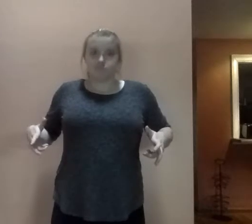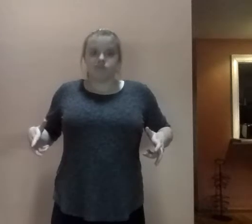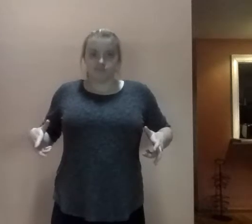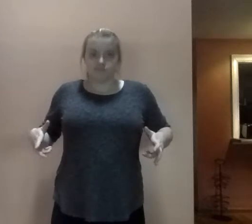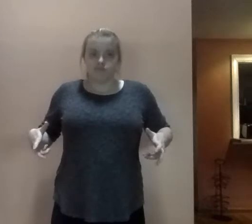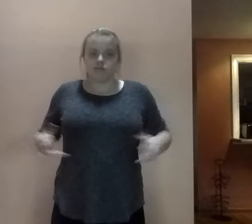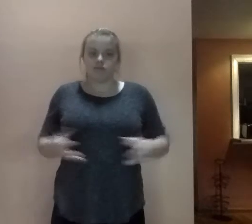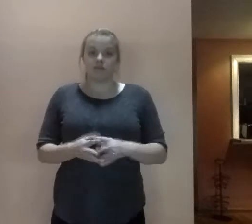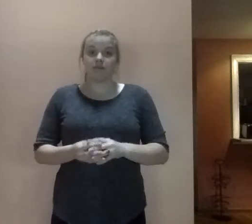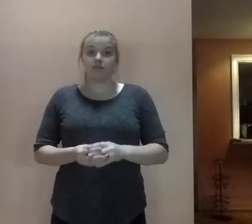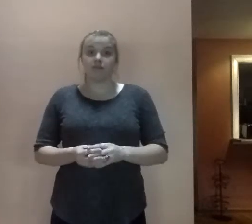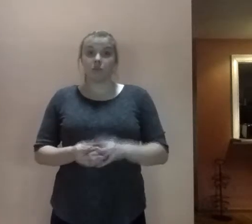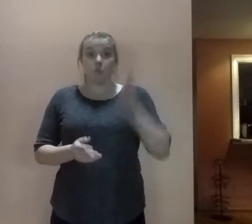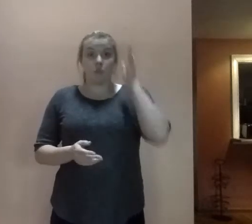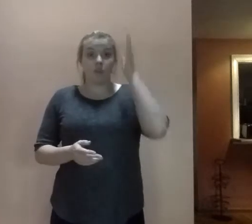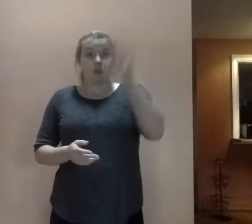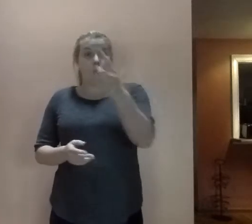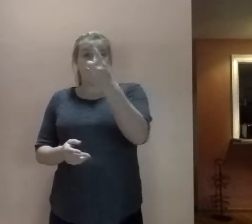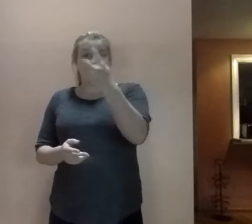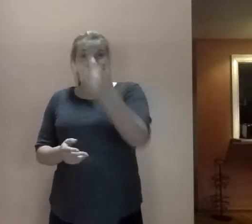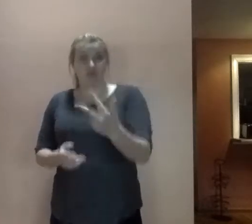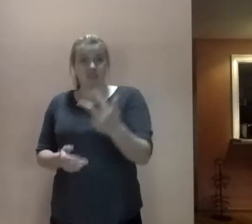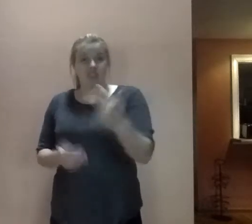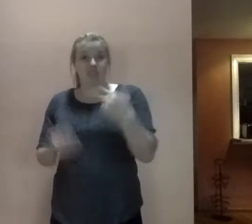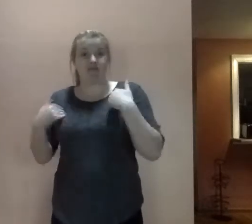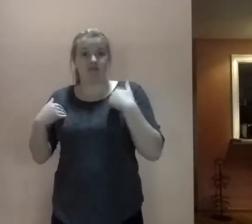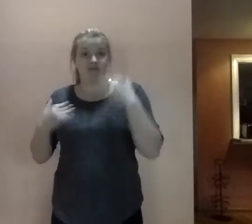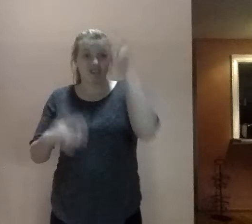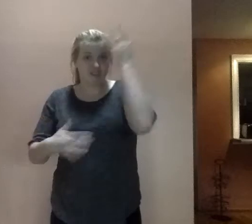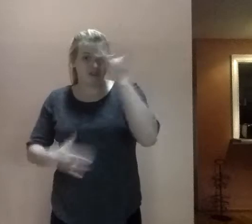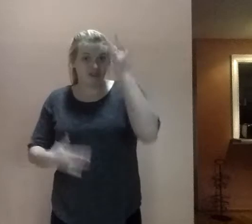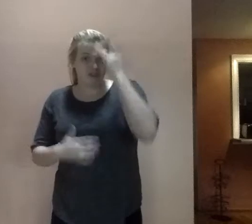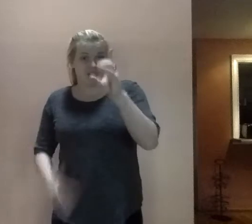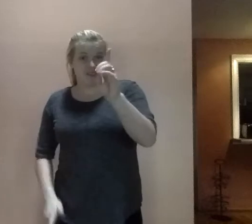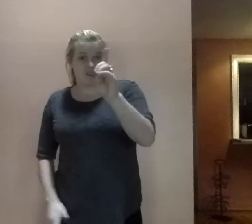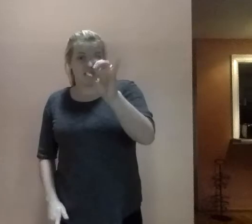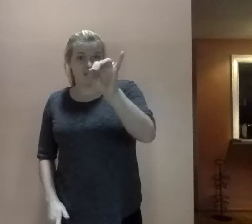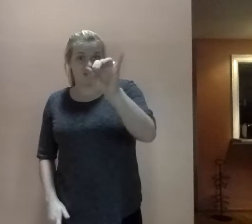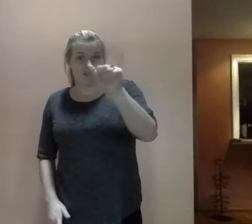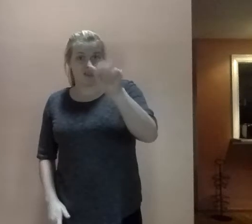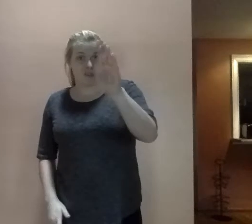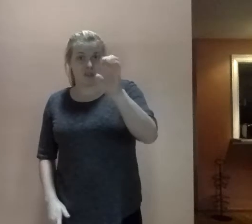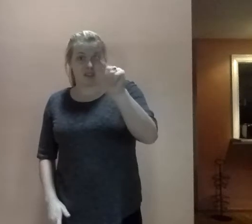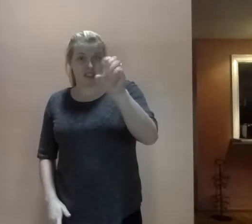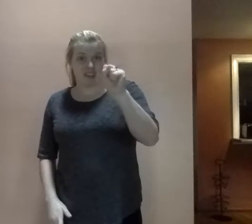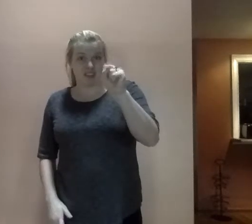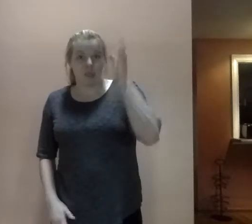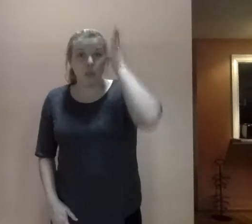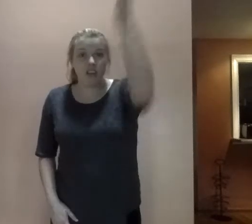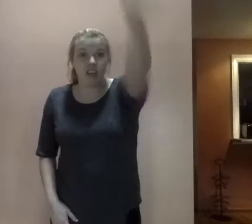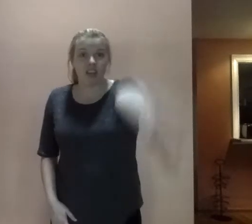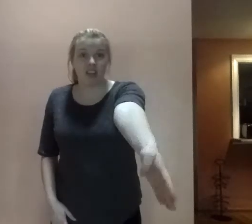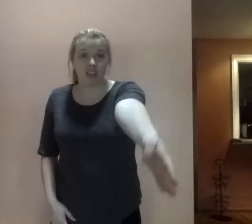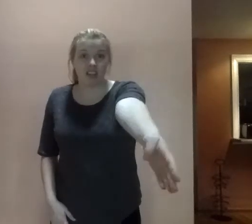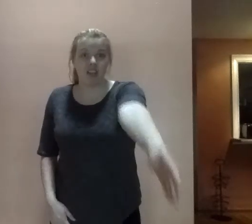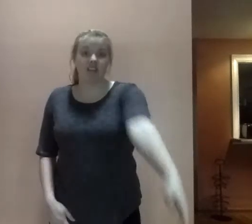will have diabetes. My name's Michael Abdallah. I'm from Atlanta, Georgia. And unfortunately, I was